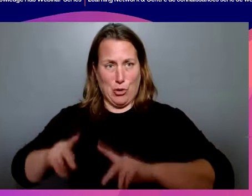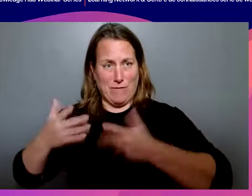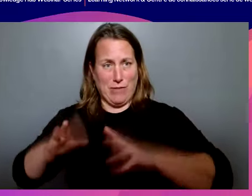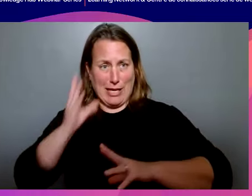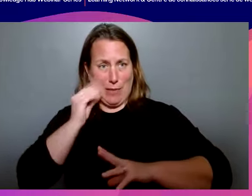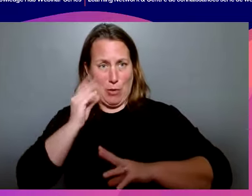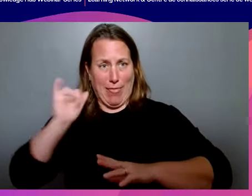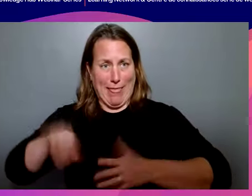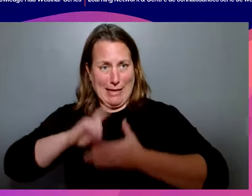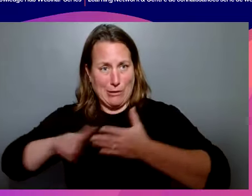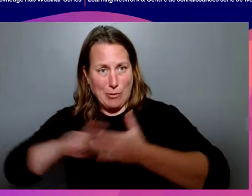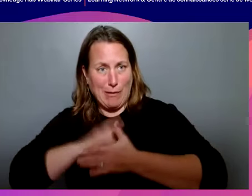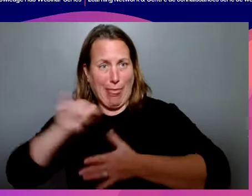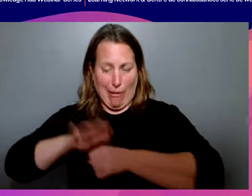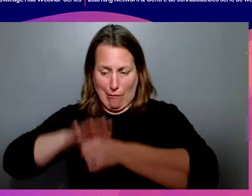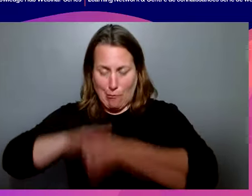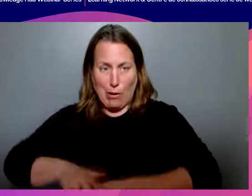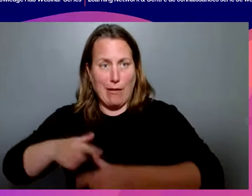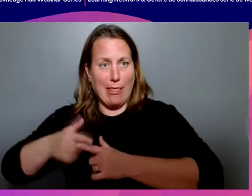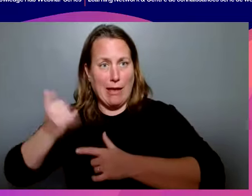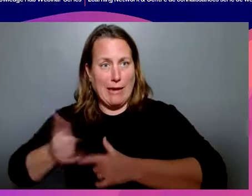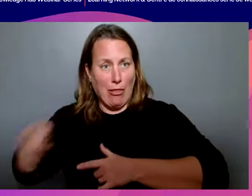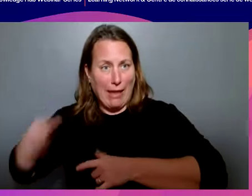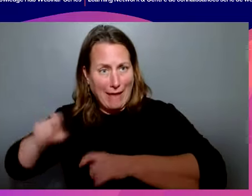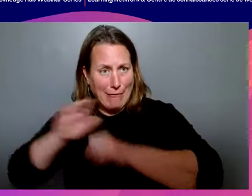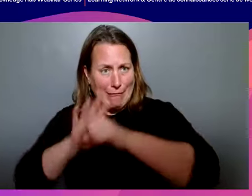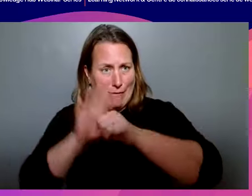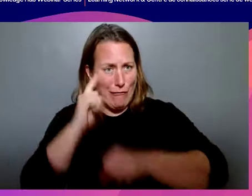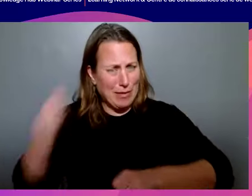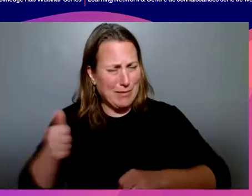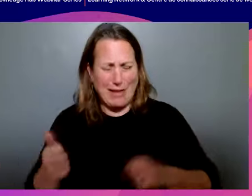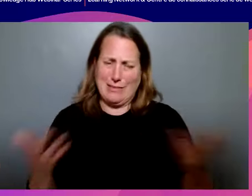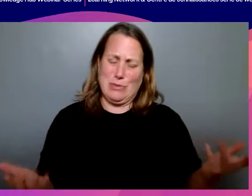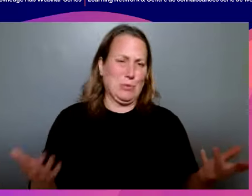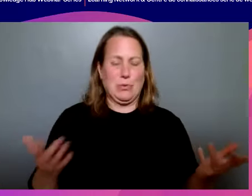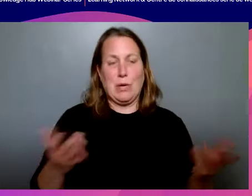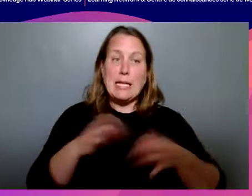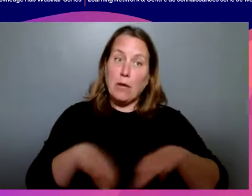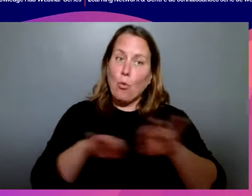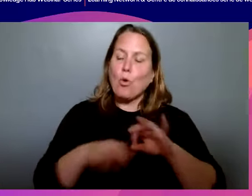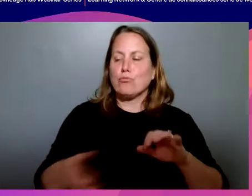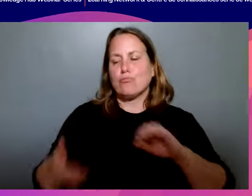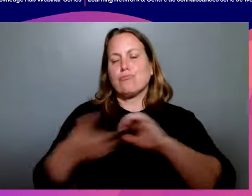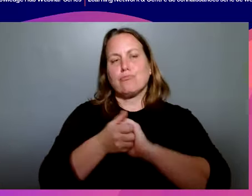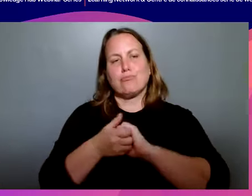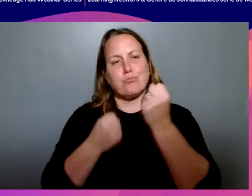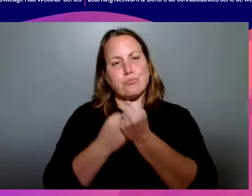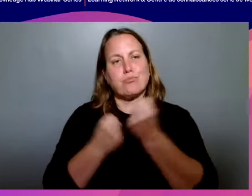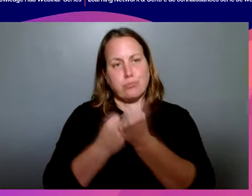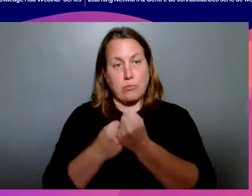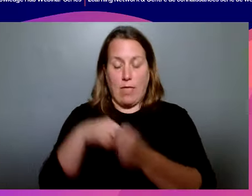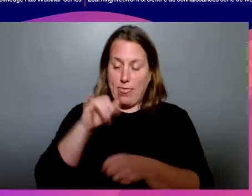So being an ally is really, really important. But being an ally